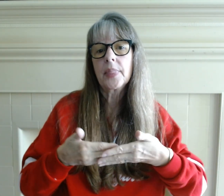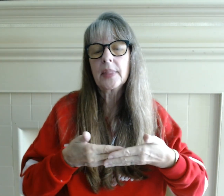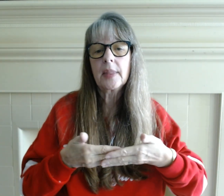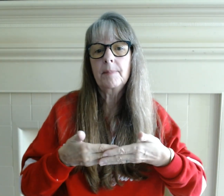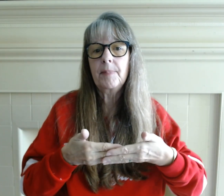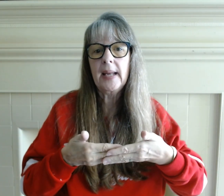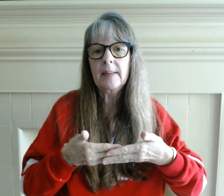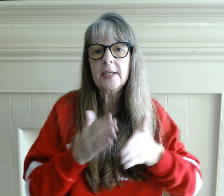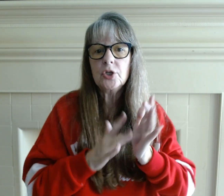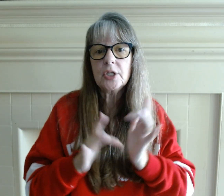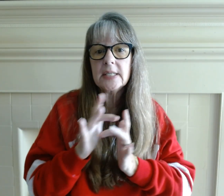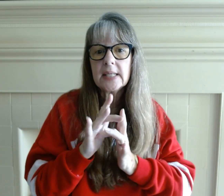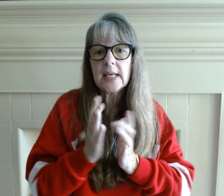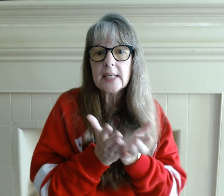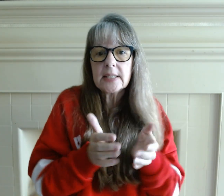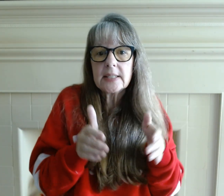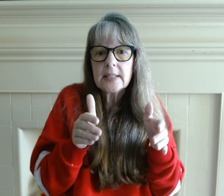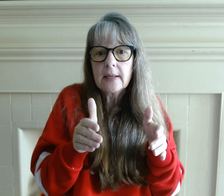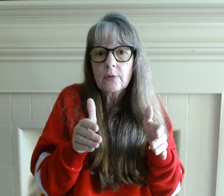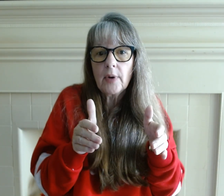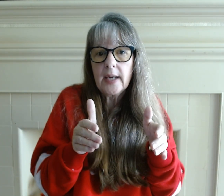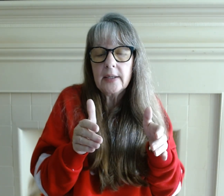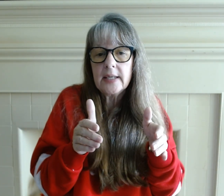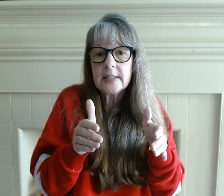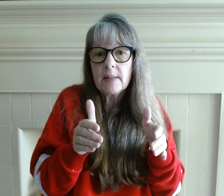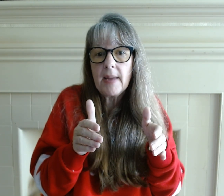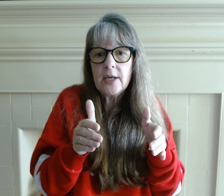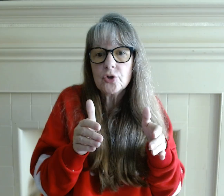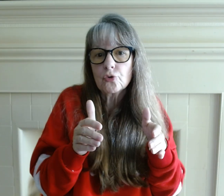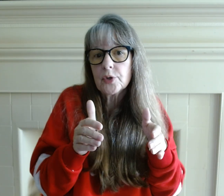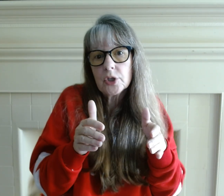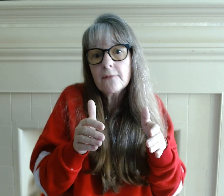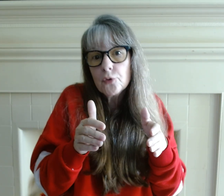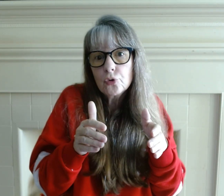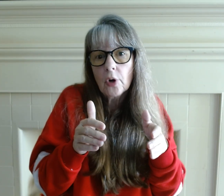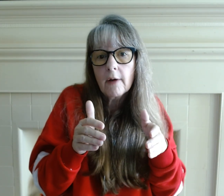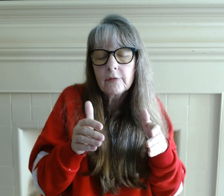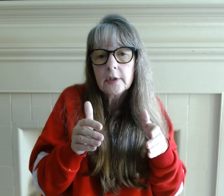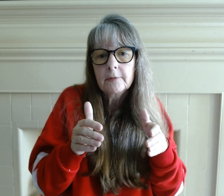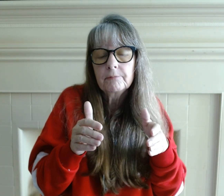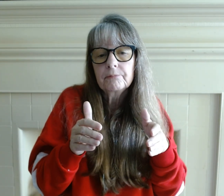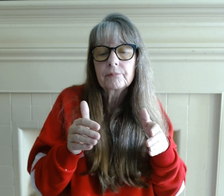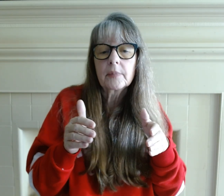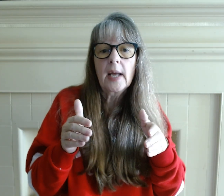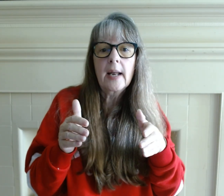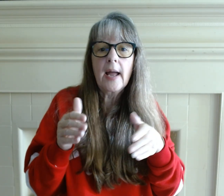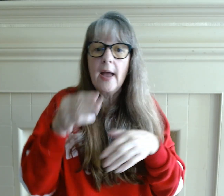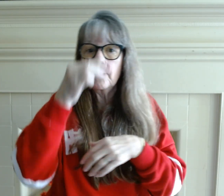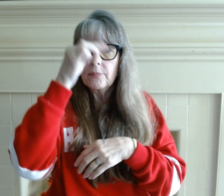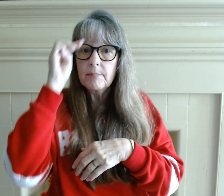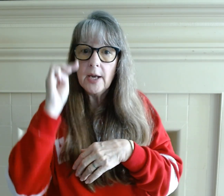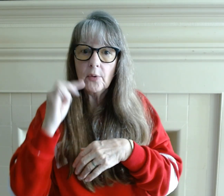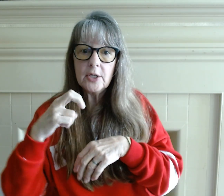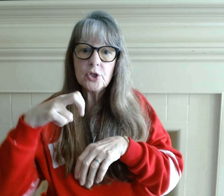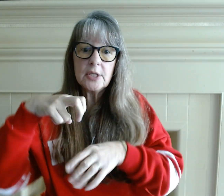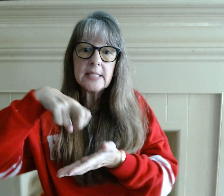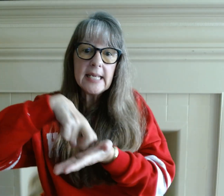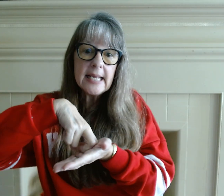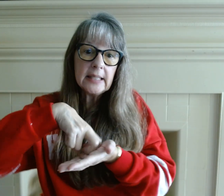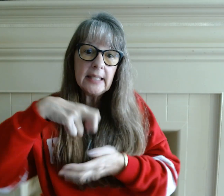the baby Jesus, right? He's in a manger, which is a food trough. And I have Mary, she's